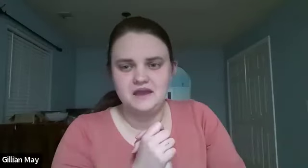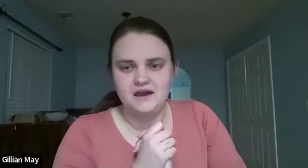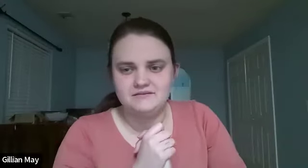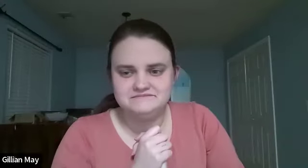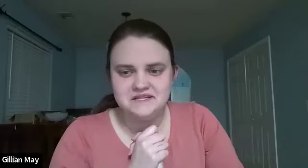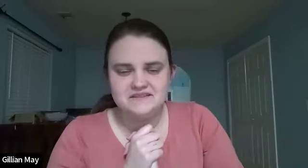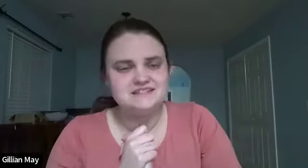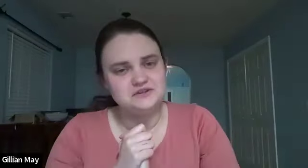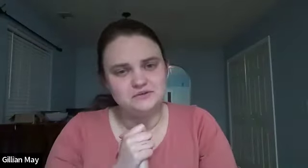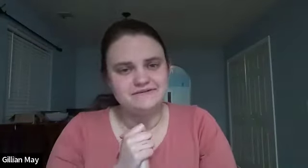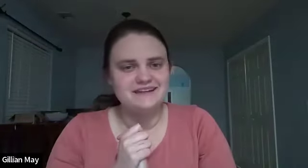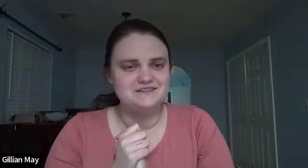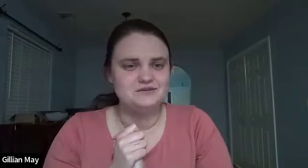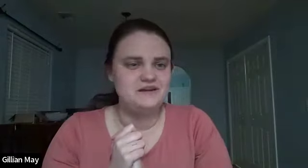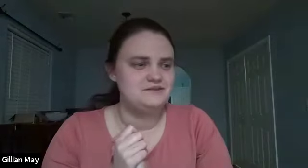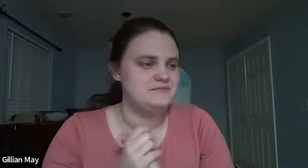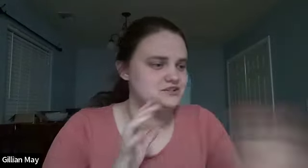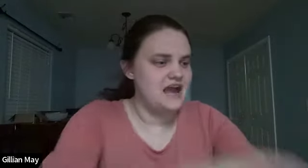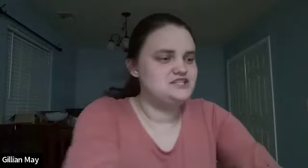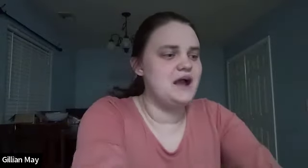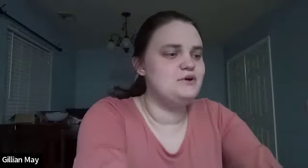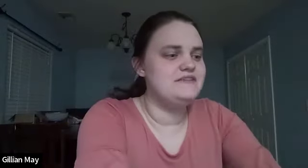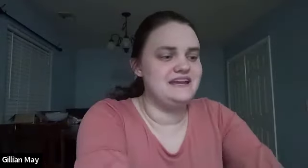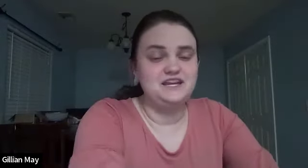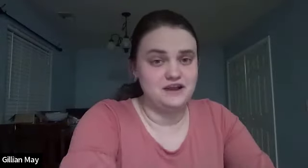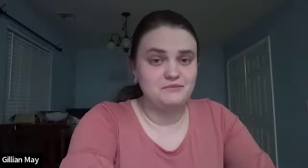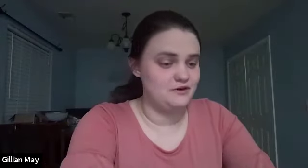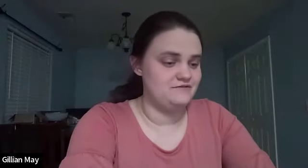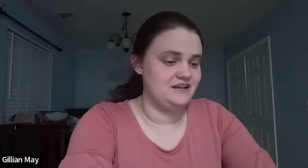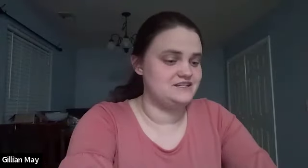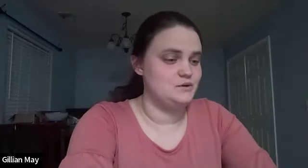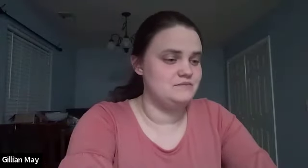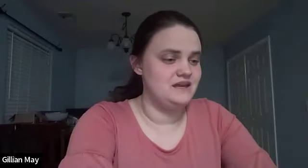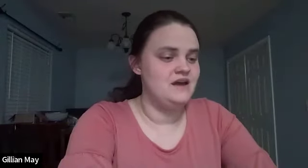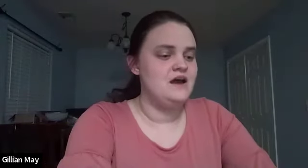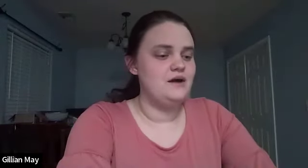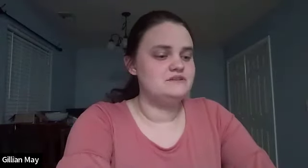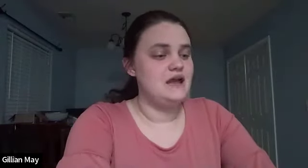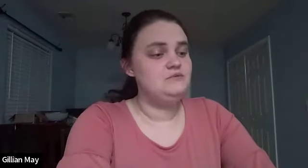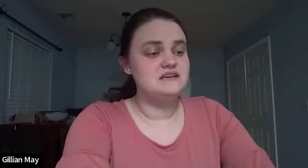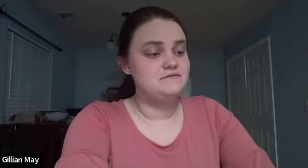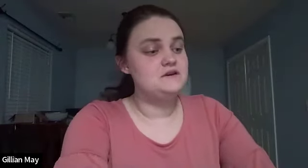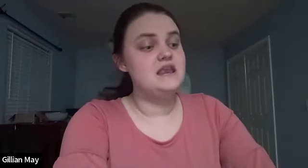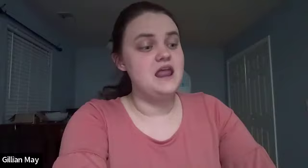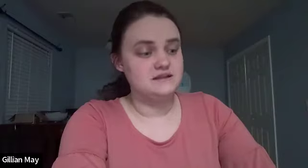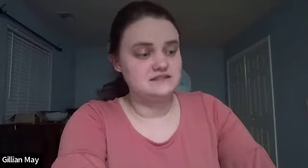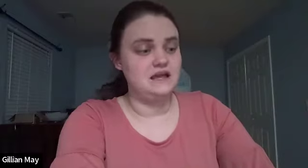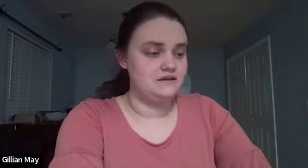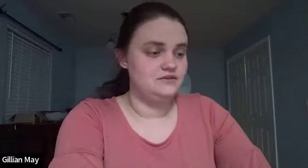Yeah, that's a good one. That is a good one. We'll have to make sure. Actually, I'm putting that in here now before I forget, because knowing me, I will say that for next like